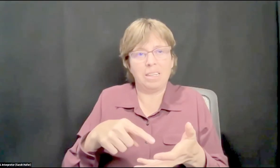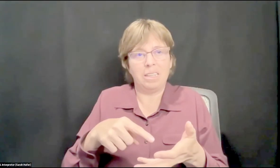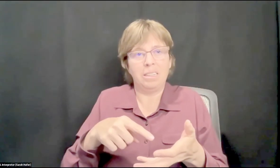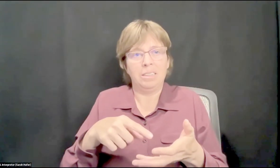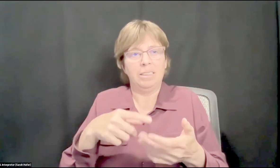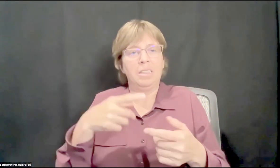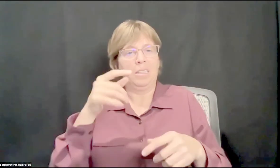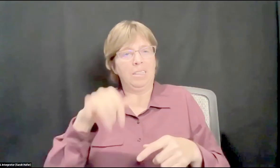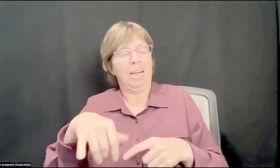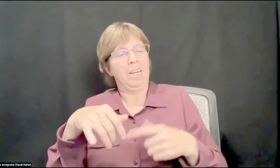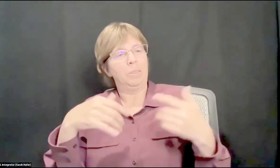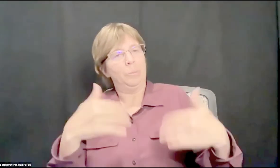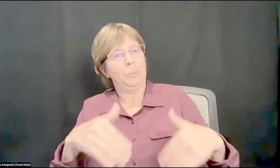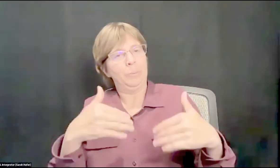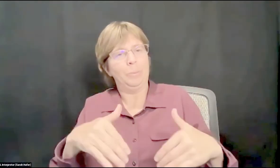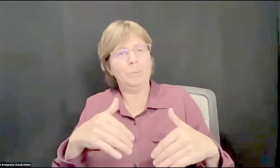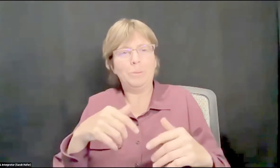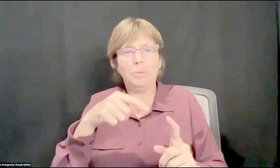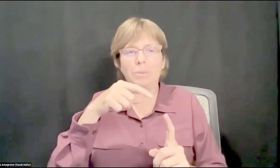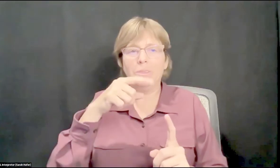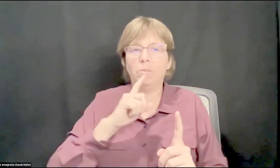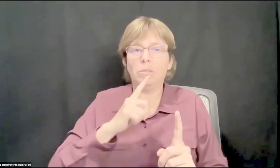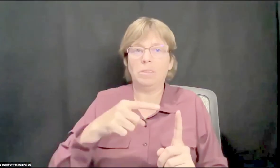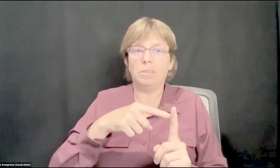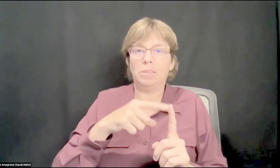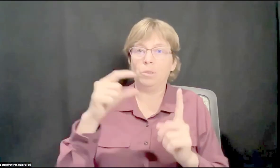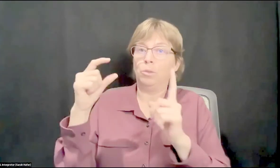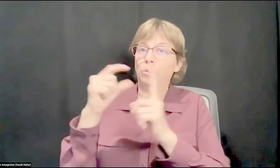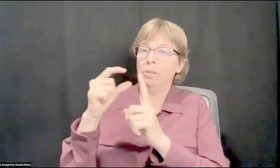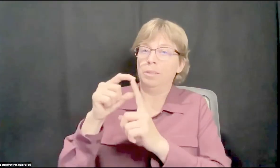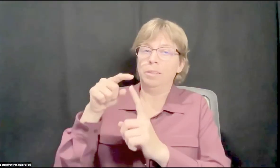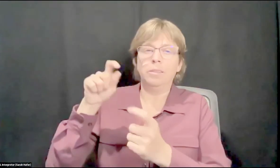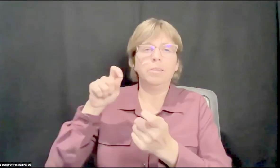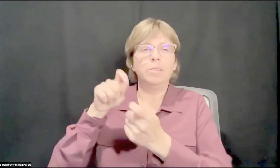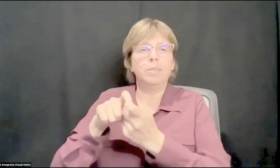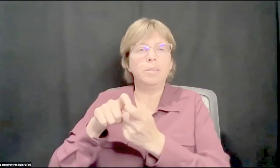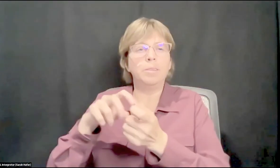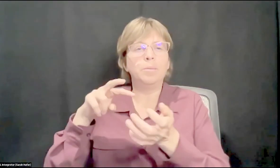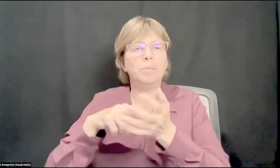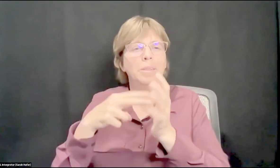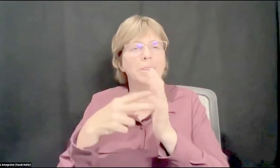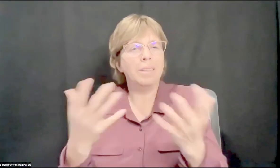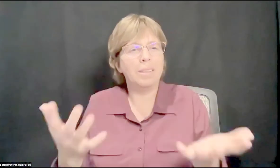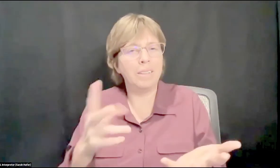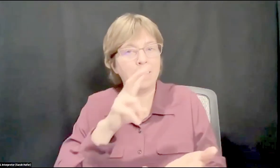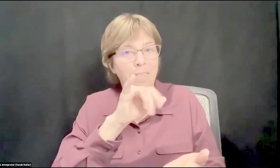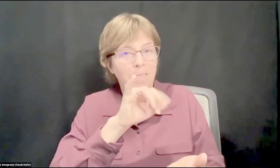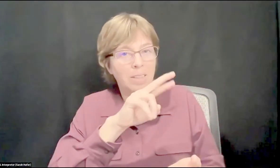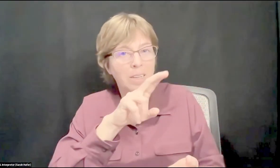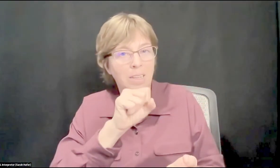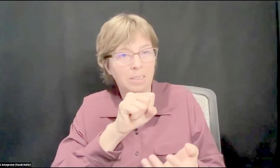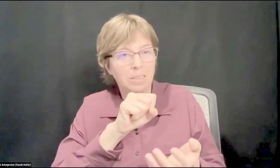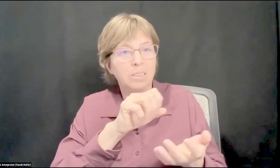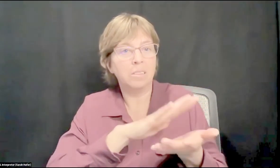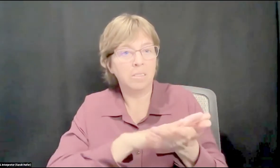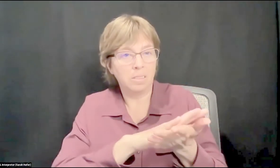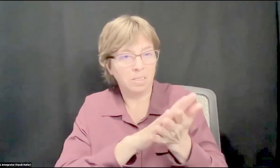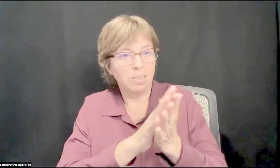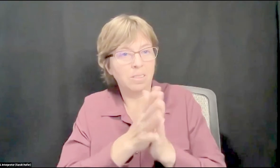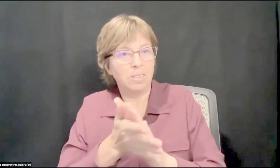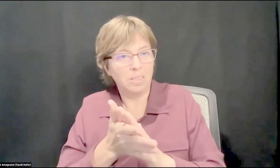become an endemic? Sure, yeah, these words all kind of sound the same. So, I mean, pandemic is basically the term for